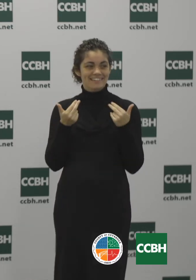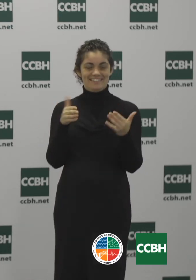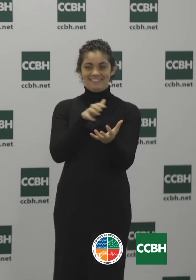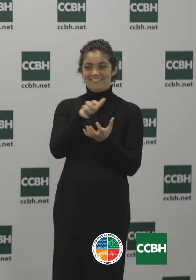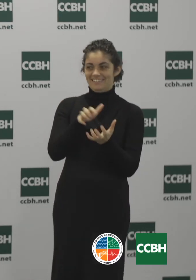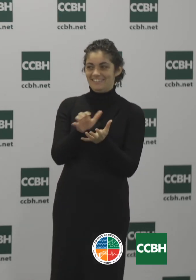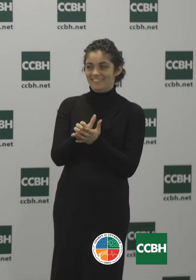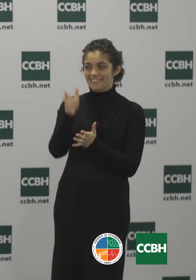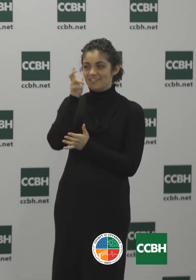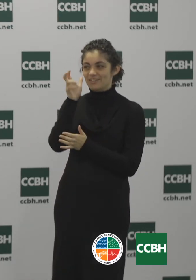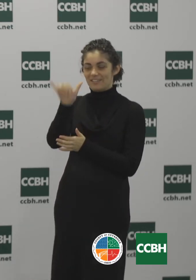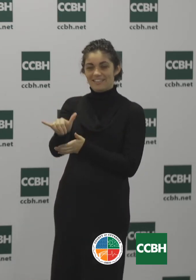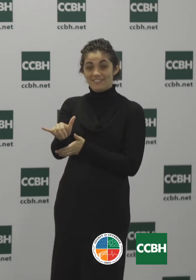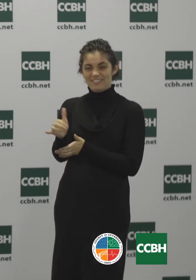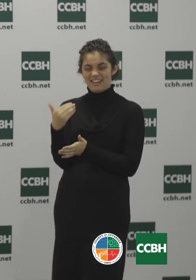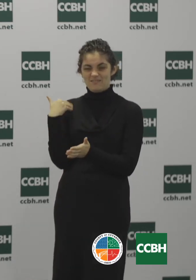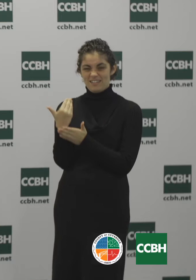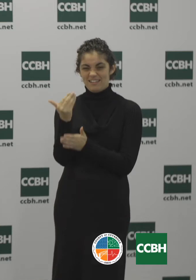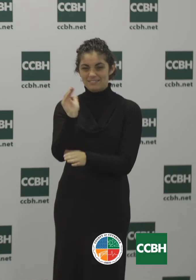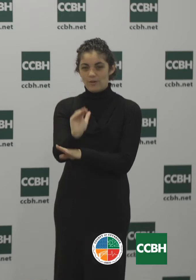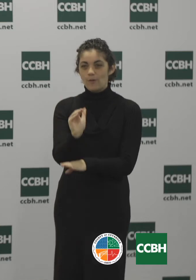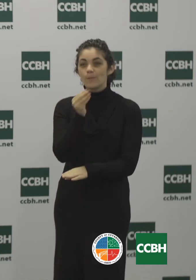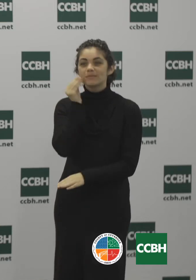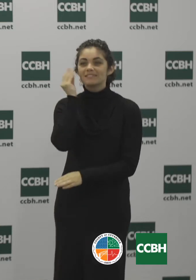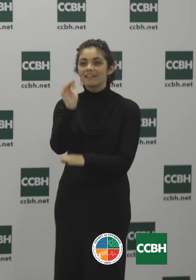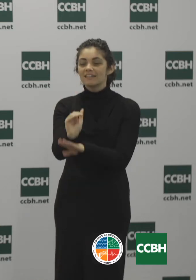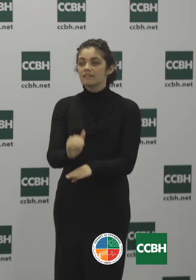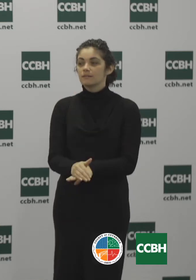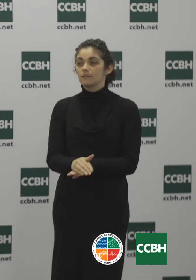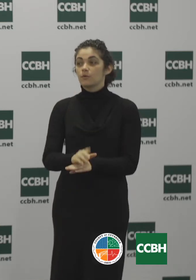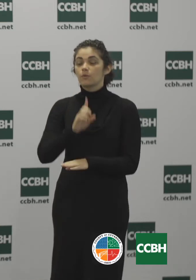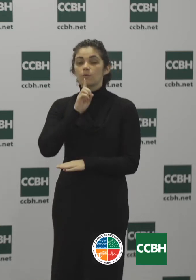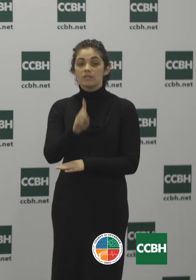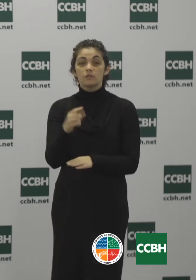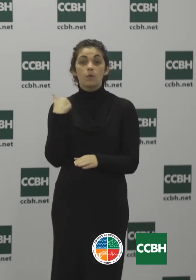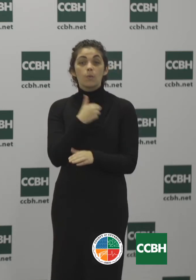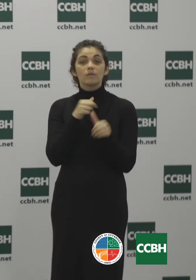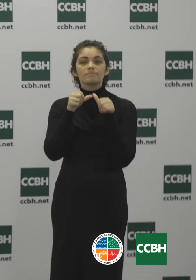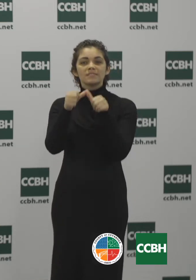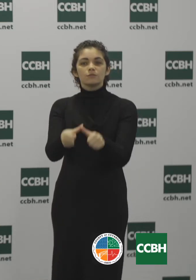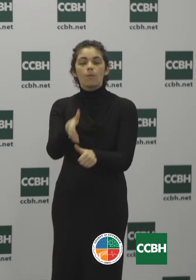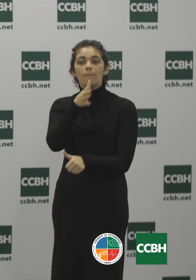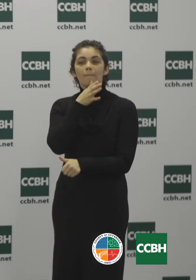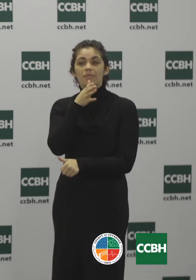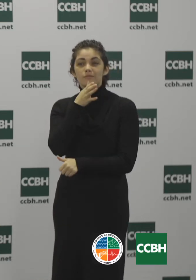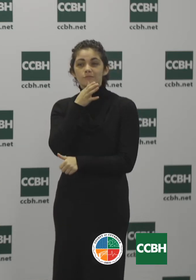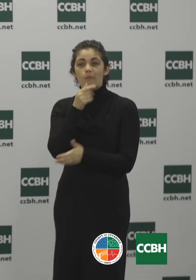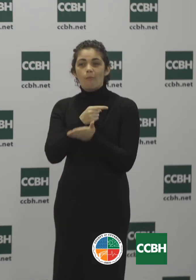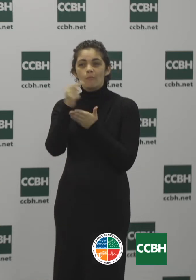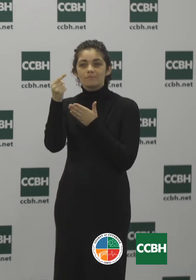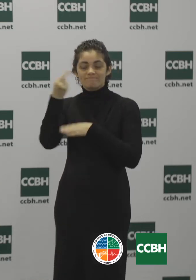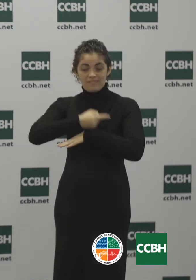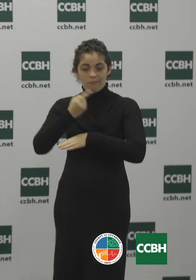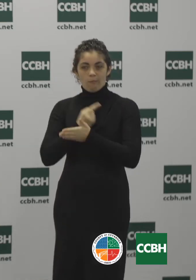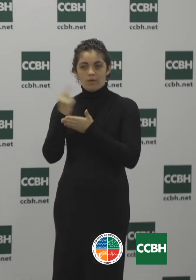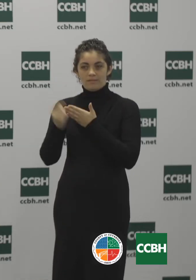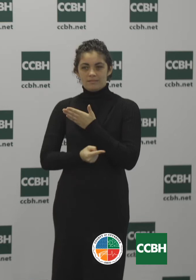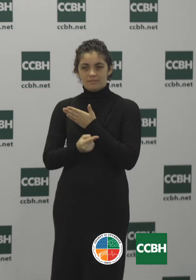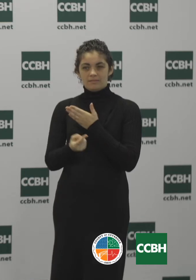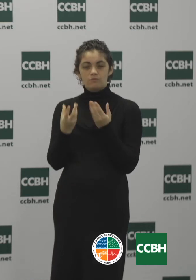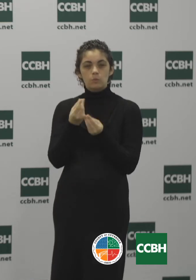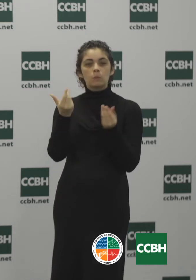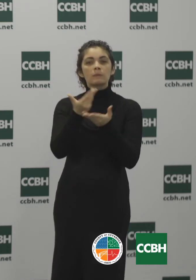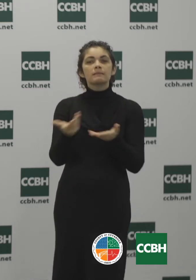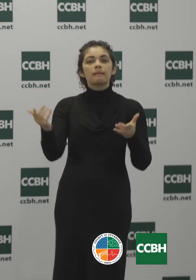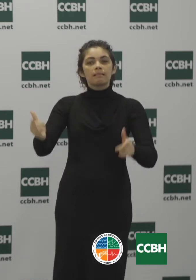hear about that one when I get home today. But in all seriousness, as we head into Mother's Day weekend, there are very few things in life